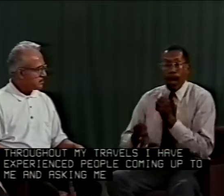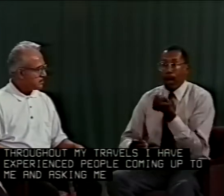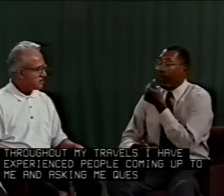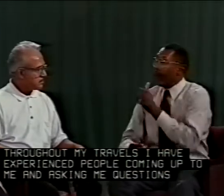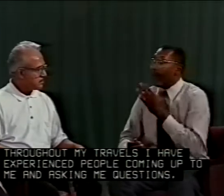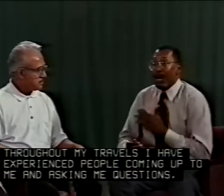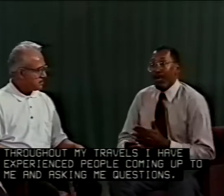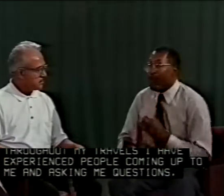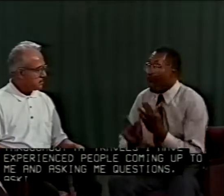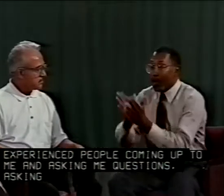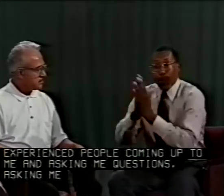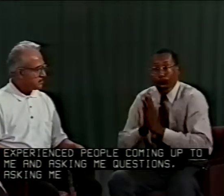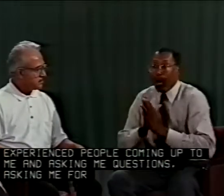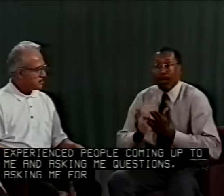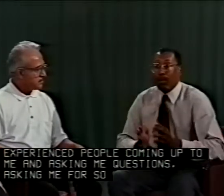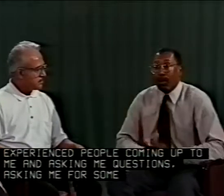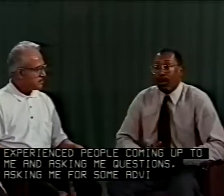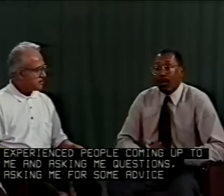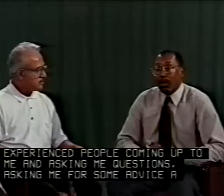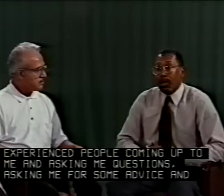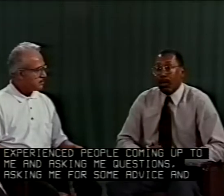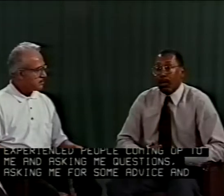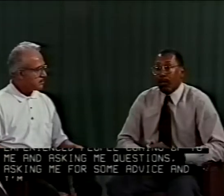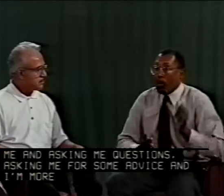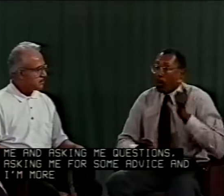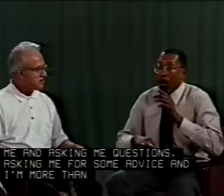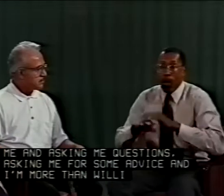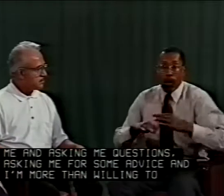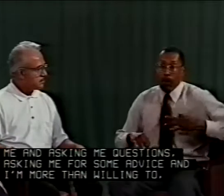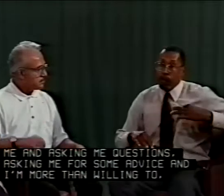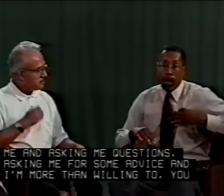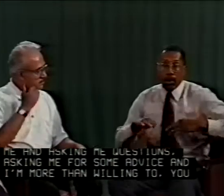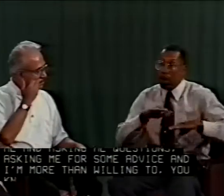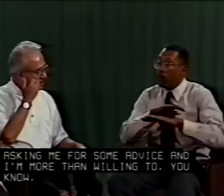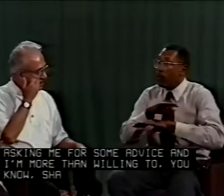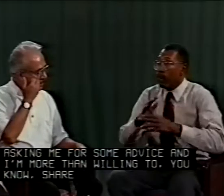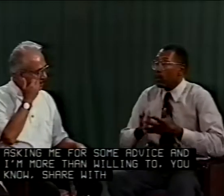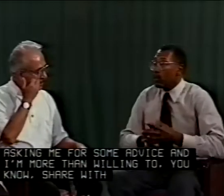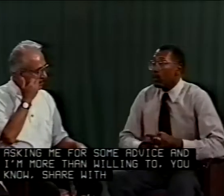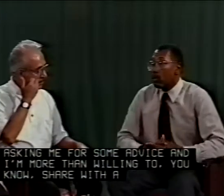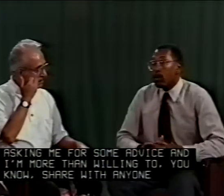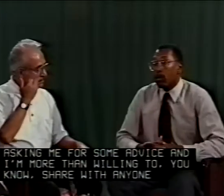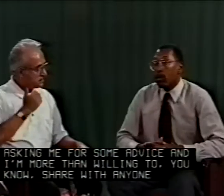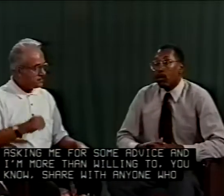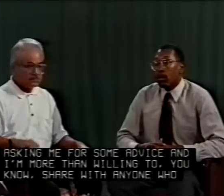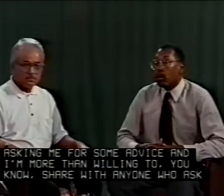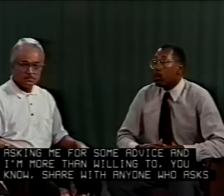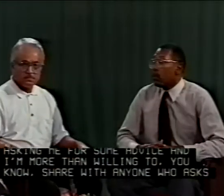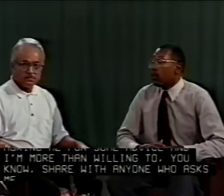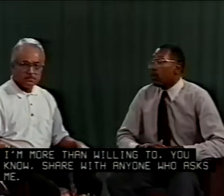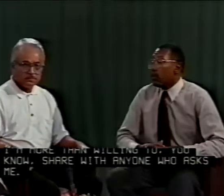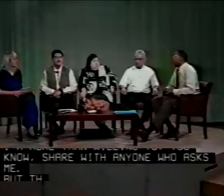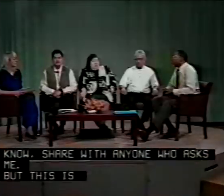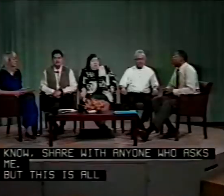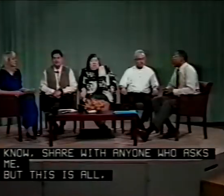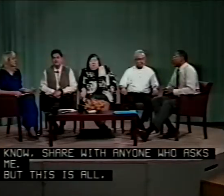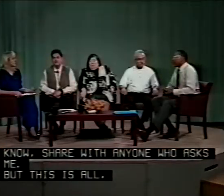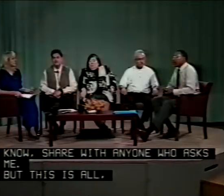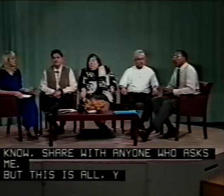than willing to, you know, share with anyone who asks me. But this is all, you understand, a volunteer basis. So that kind of